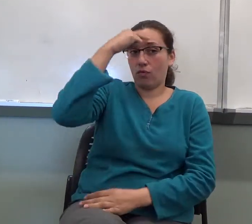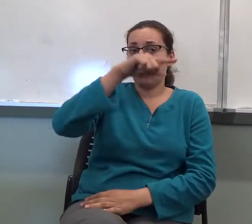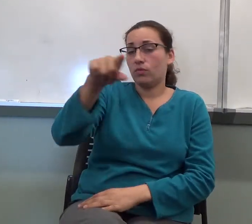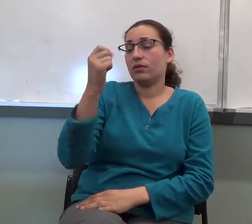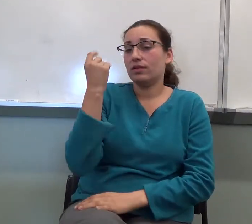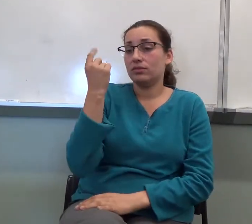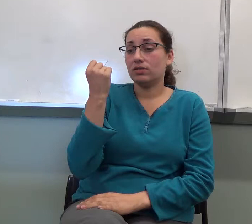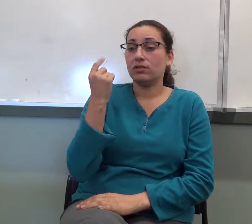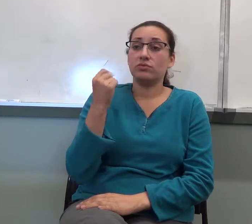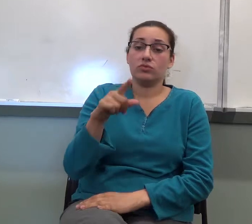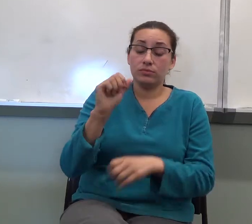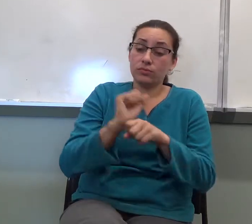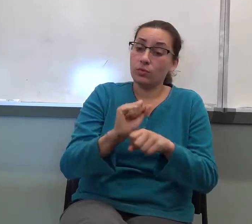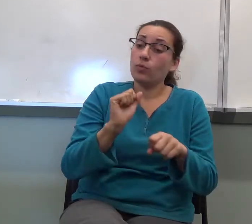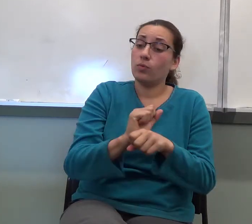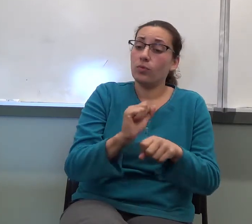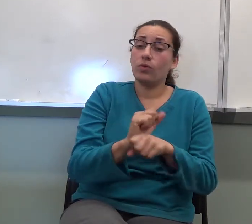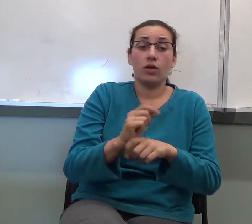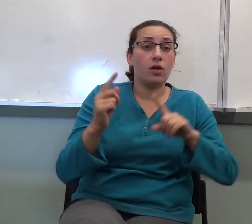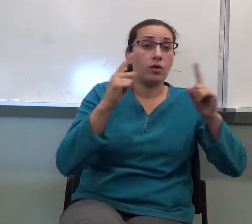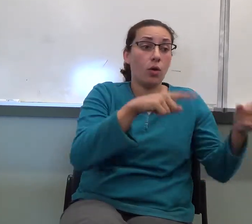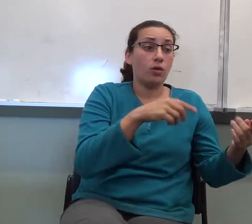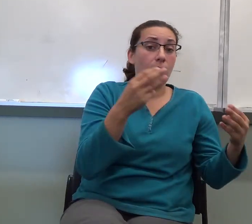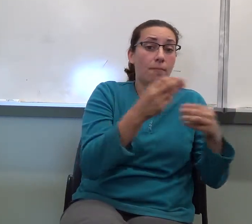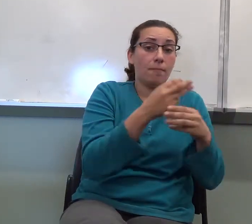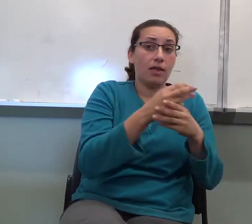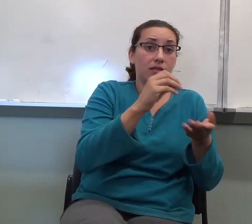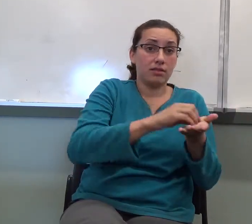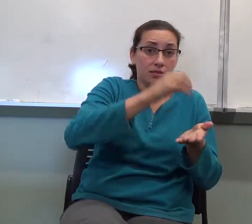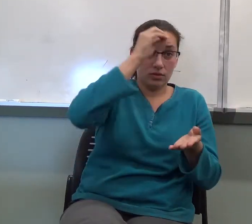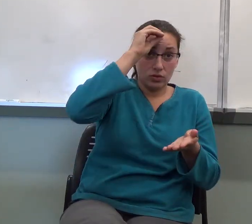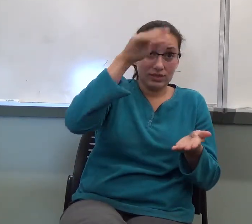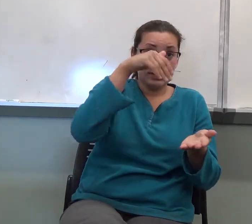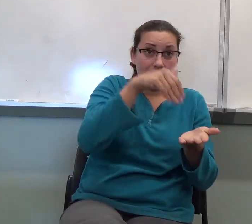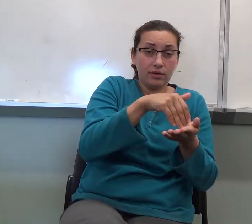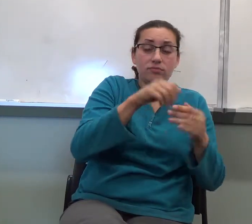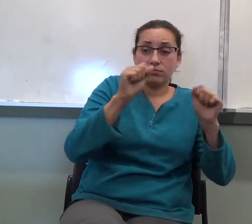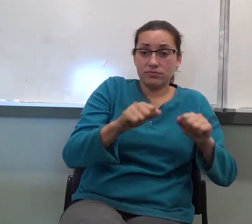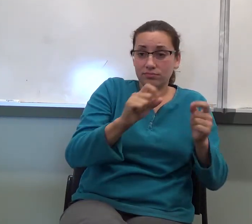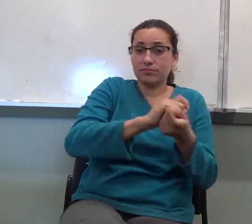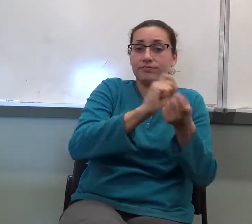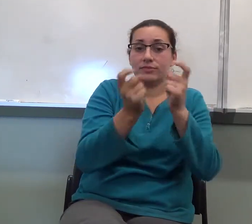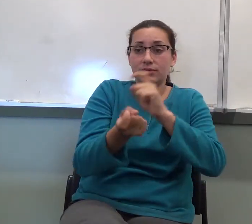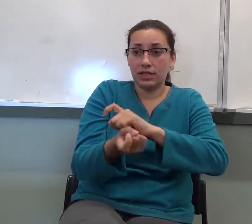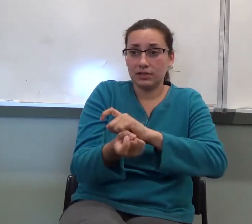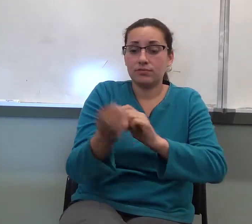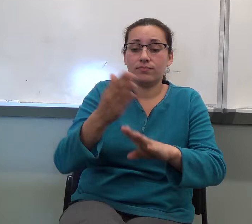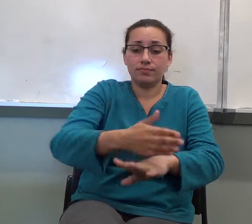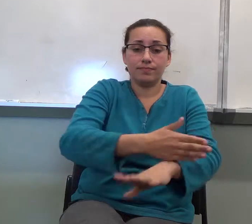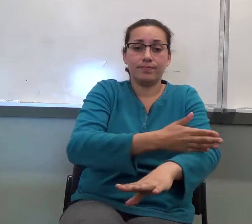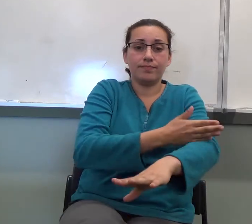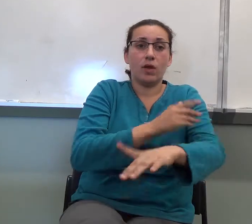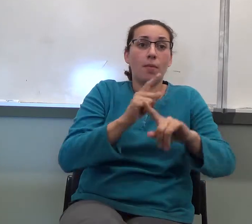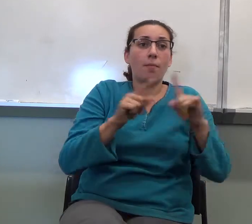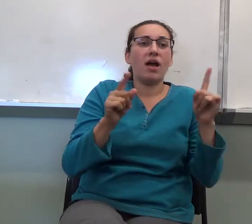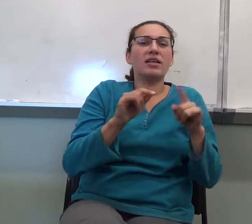yourself, get some Math Learning Center help, you can change this quite a bit. But this is what's called a midterm grade. It's about halfway through.